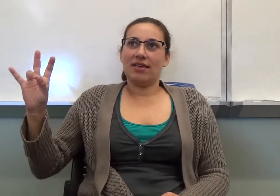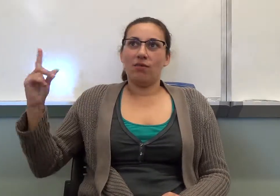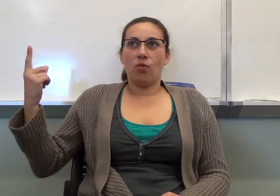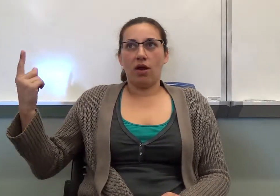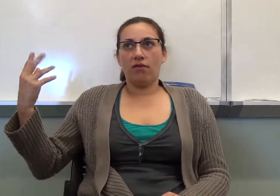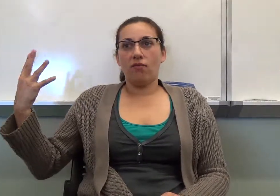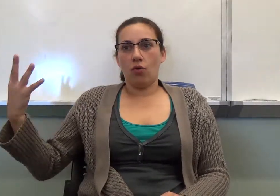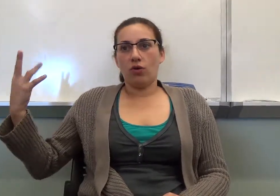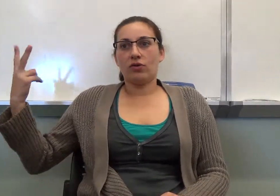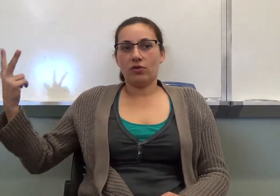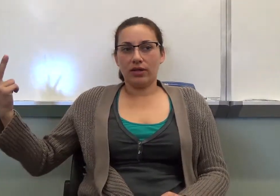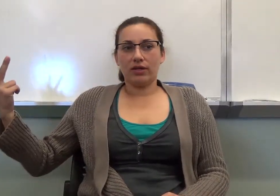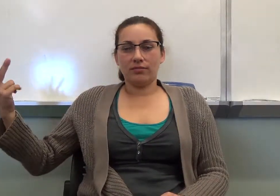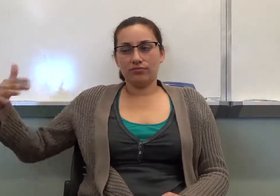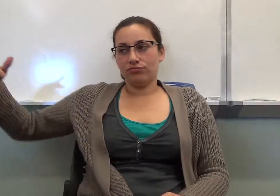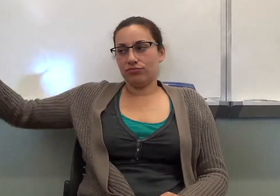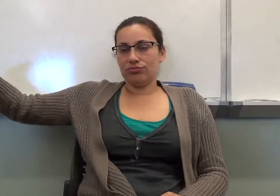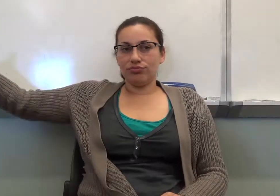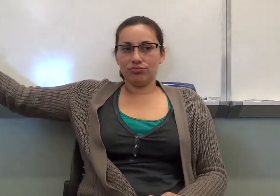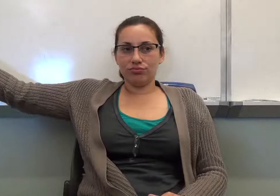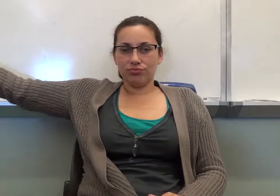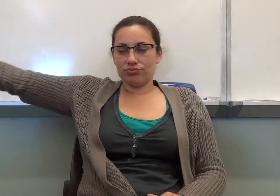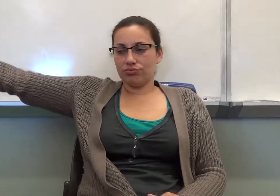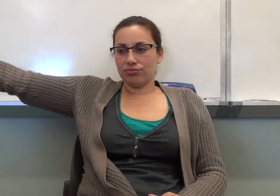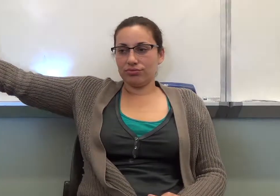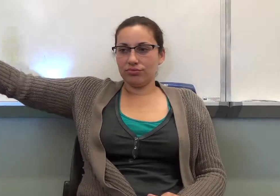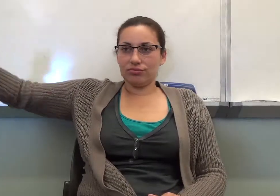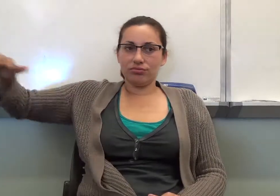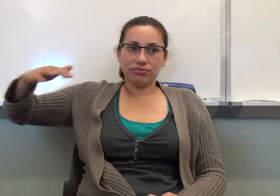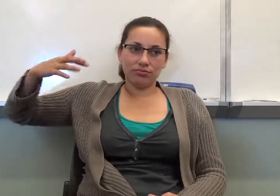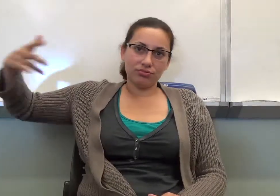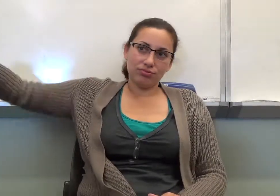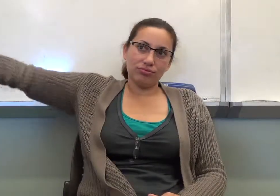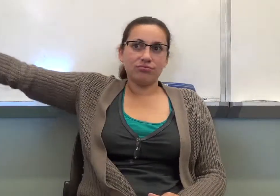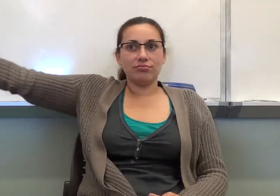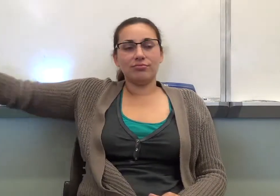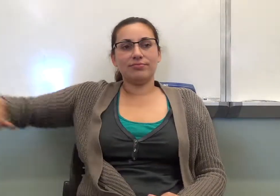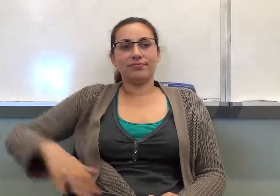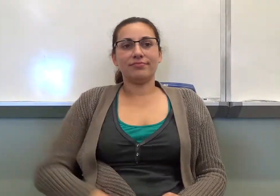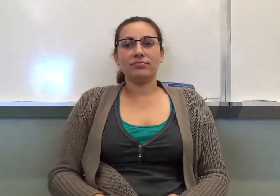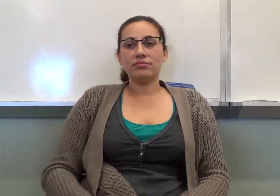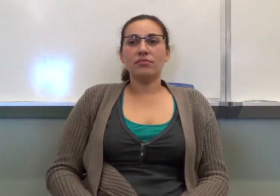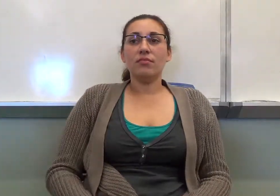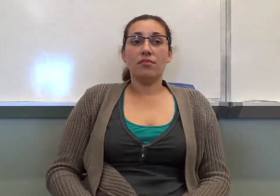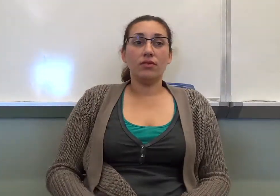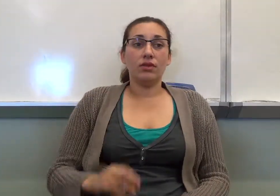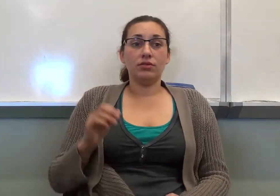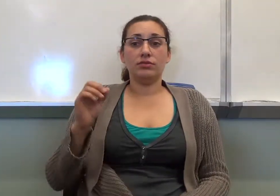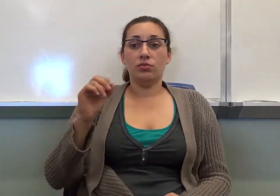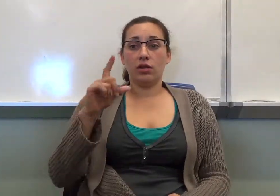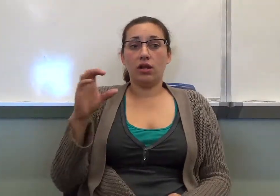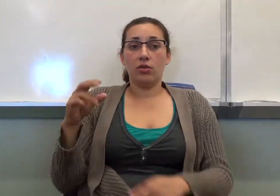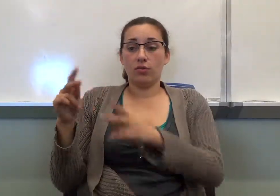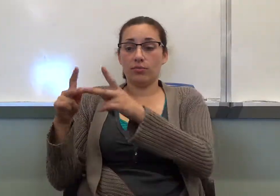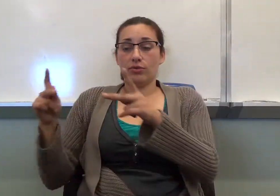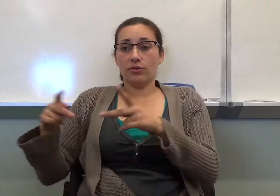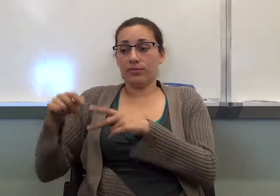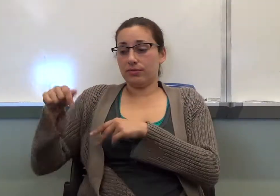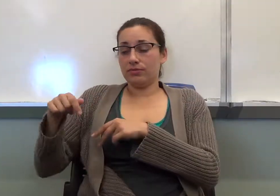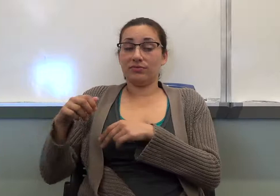3.1428574143, and it keeps on going. All right, so to the hundredths position, it's the same as 3.14.